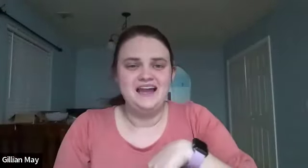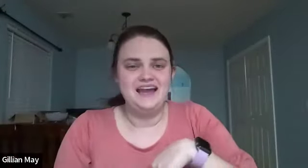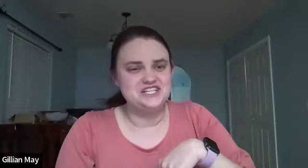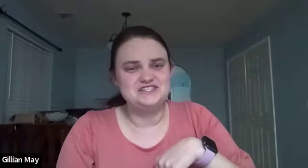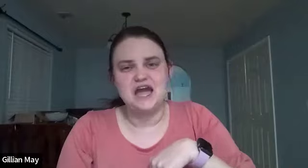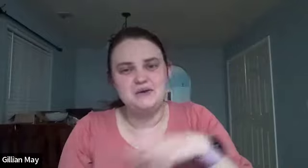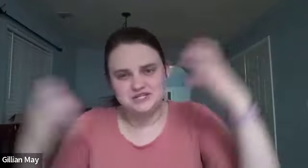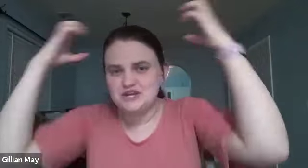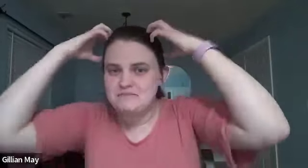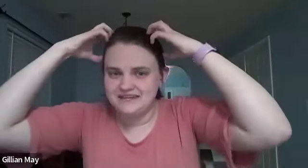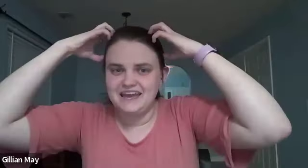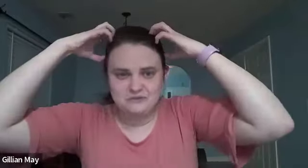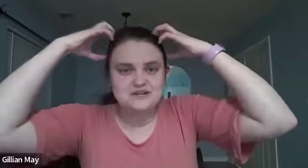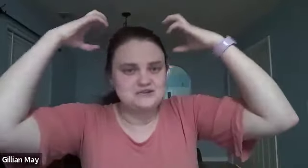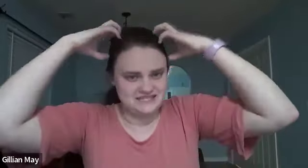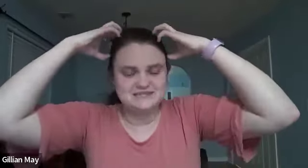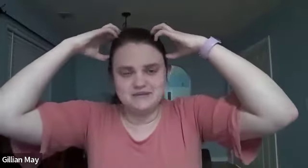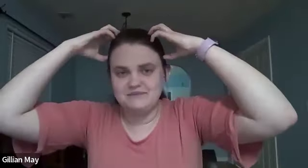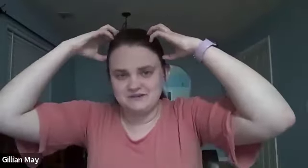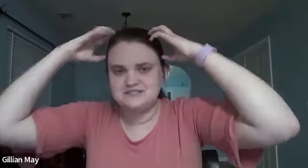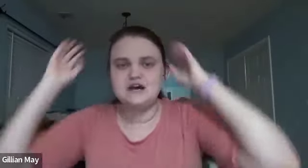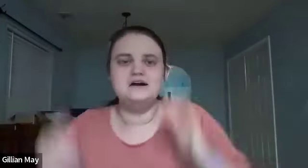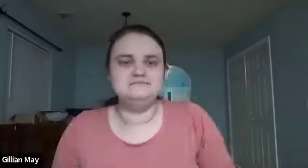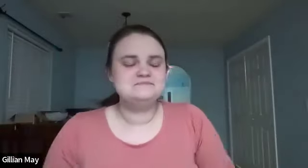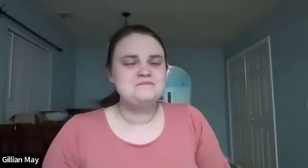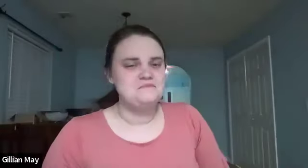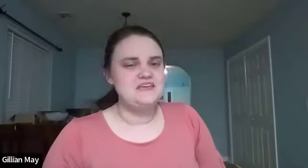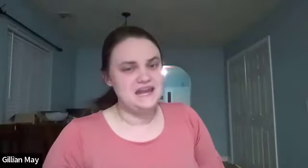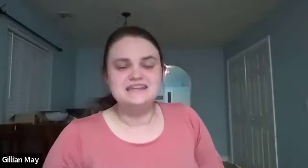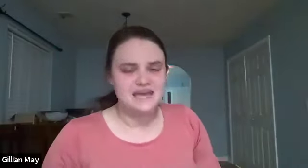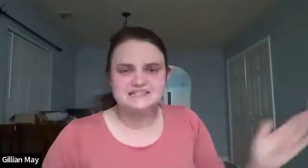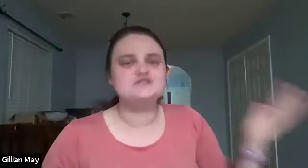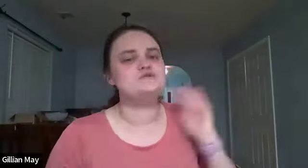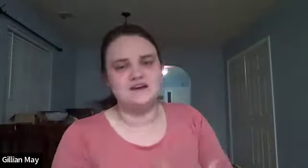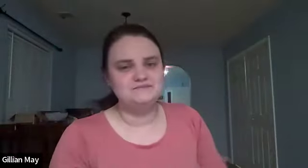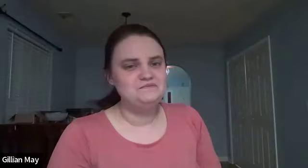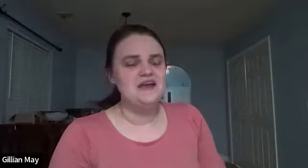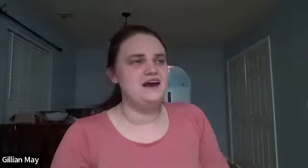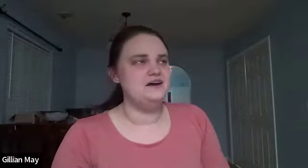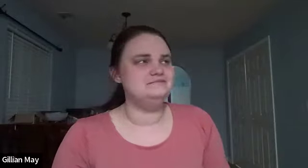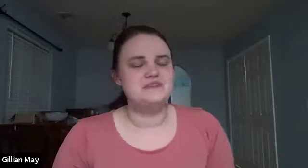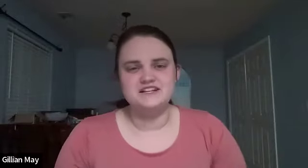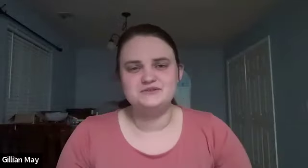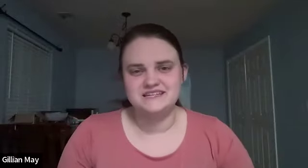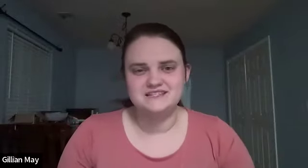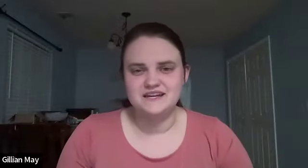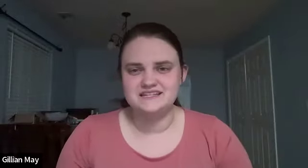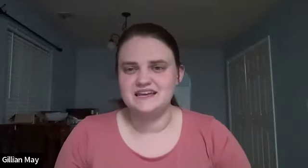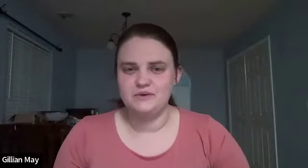I would just go Mickey. Everyone knows this is Mickey Mouse. He has his own sign. I just always think it's funny because like when